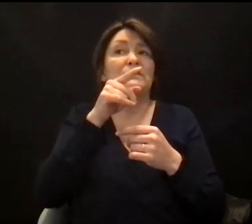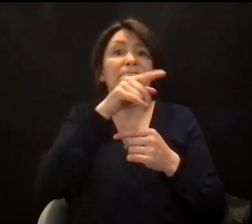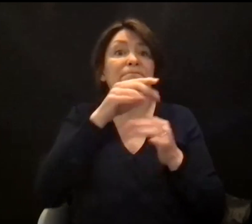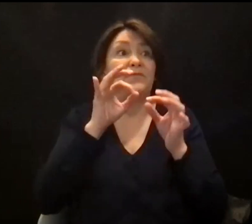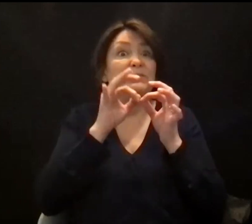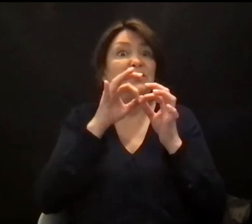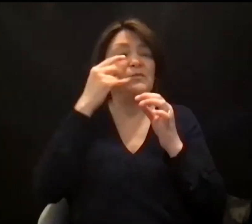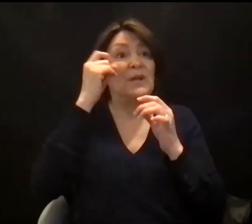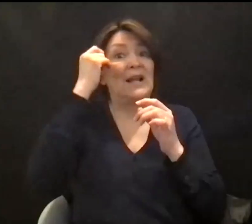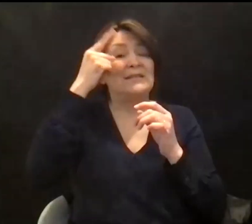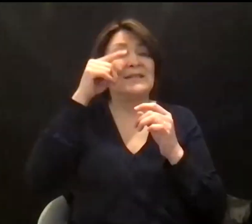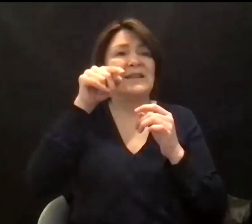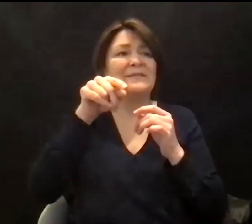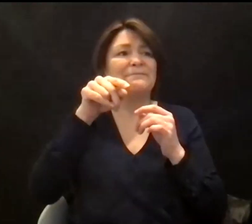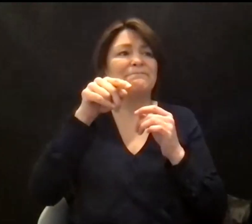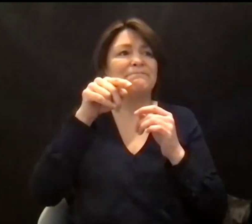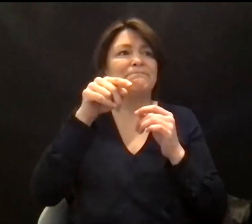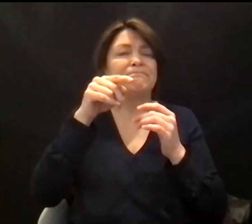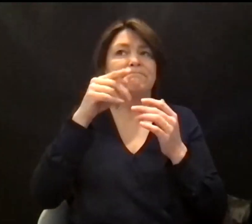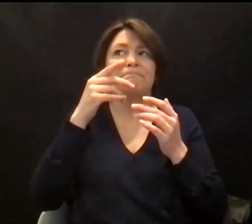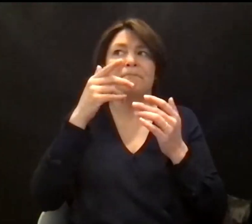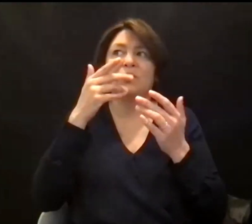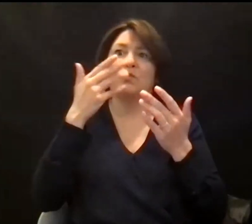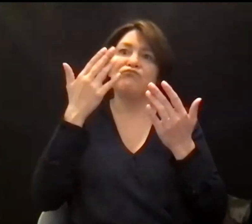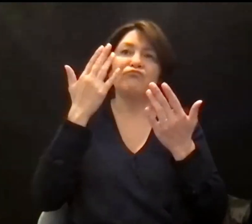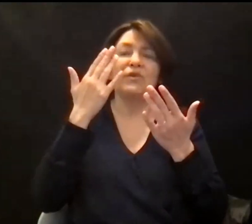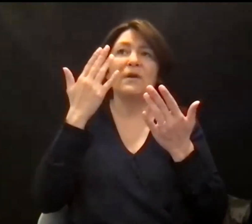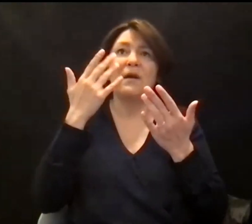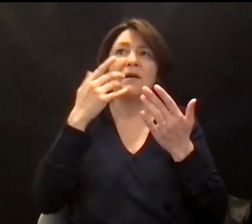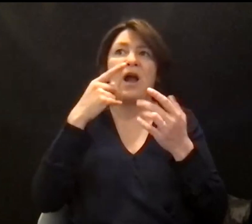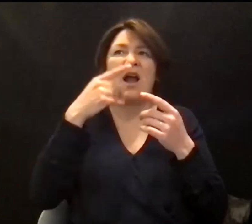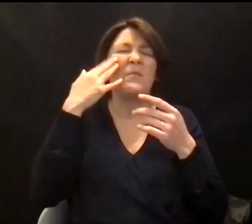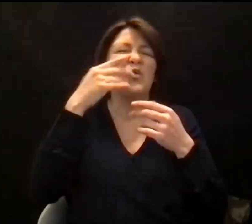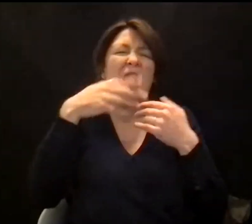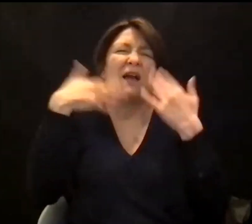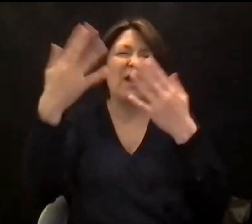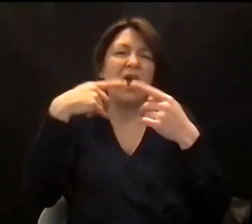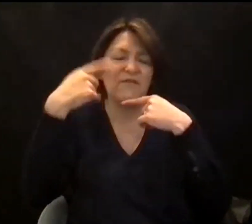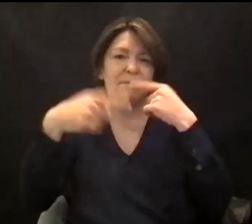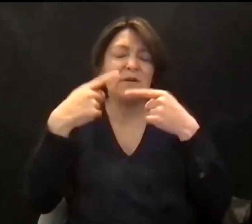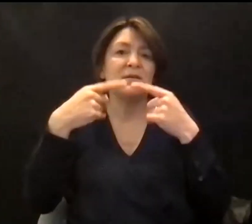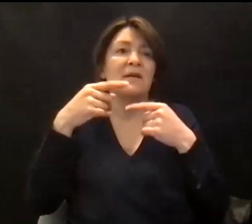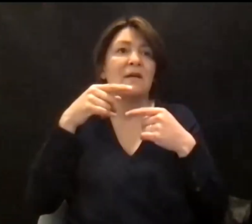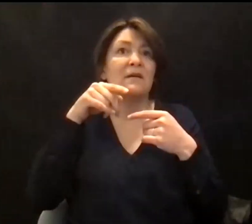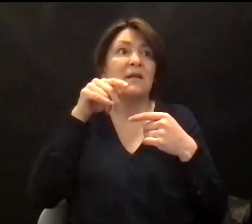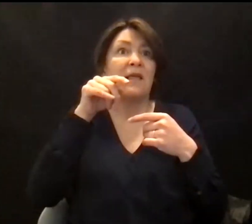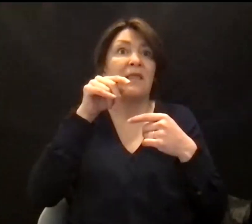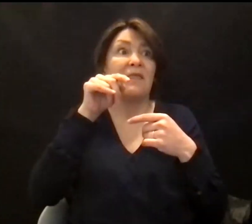It's important for interpreters to understand this and why it's important to give a deaf-blind person environmental